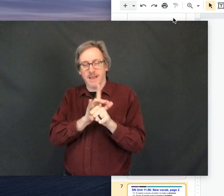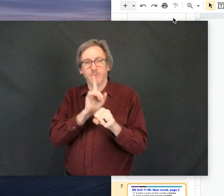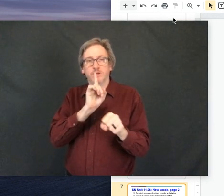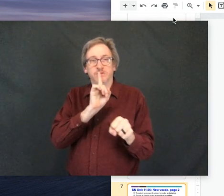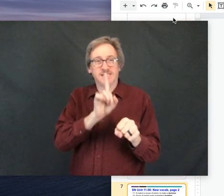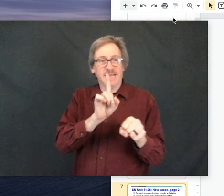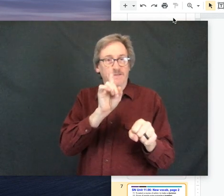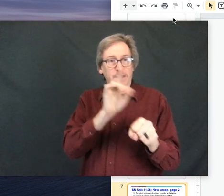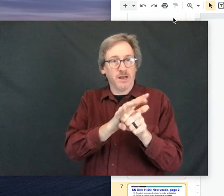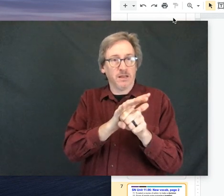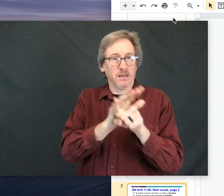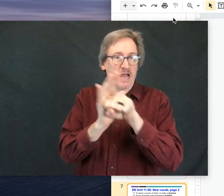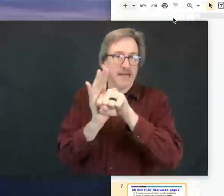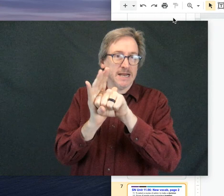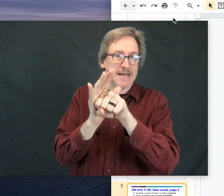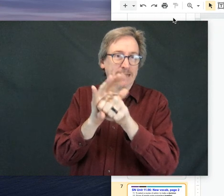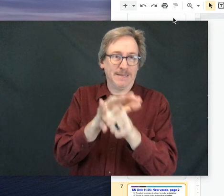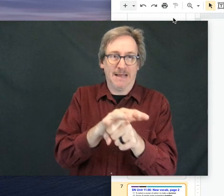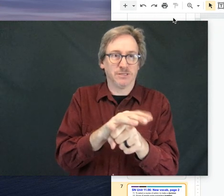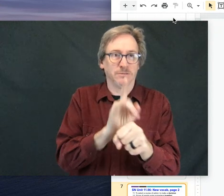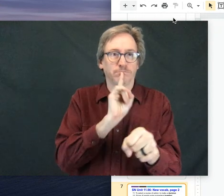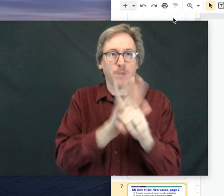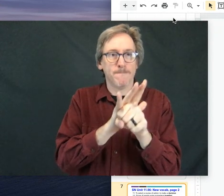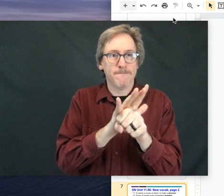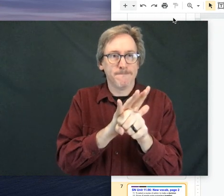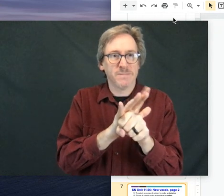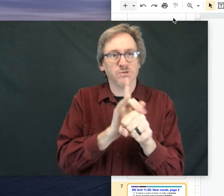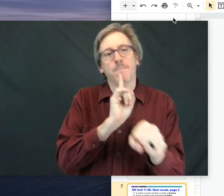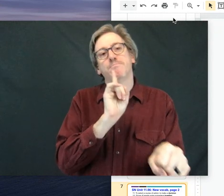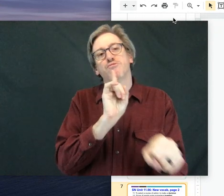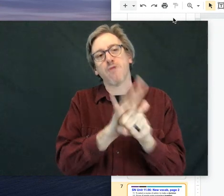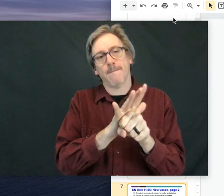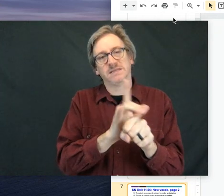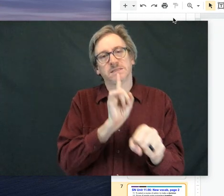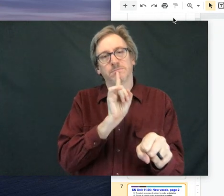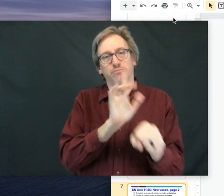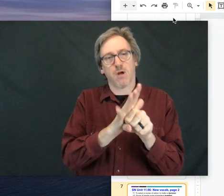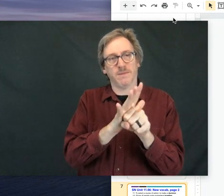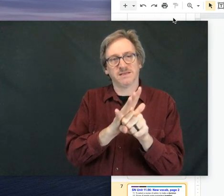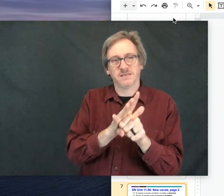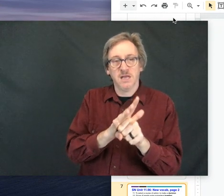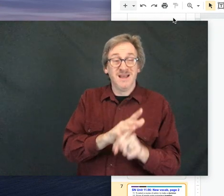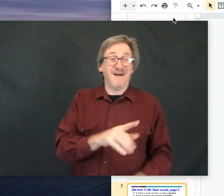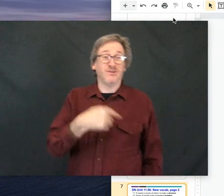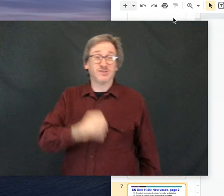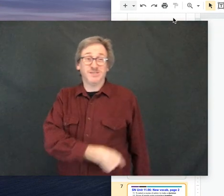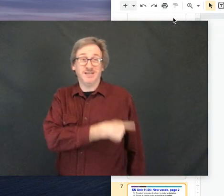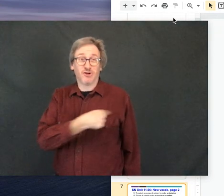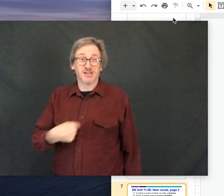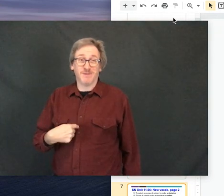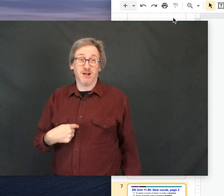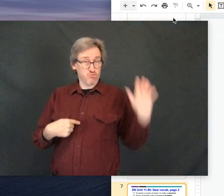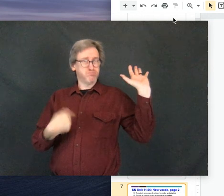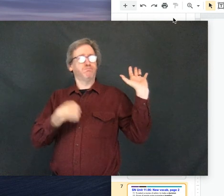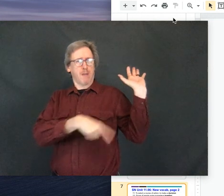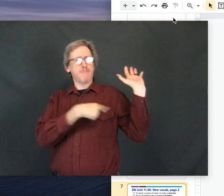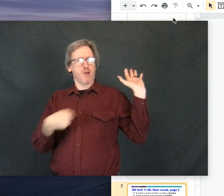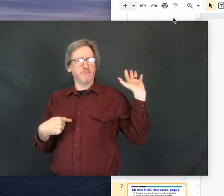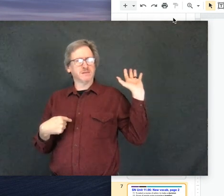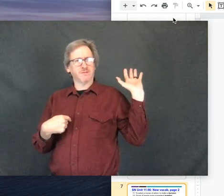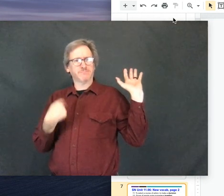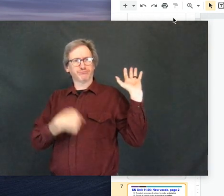I am going to say it, and then I'm going to lock it in a time capsule. So I promise. I've also seen cross my heart.